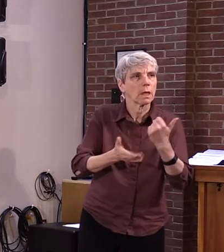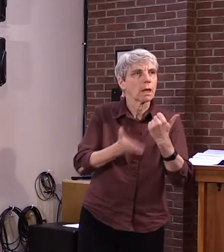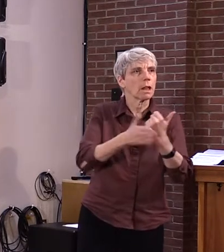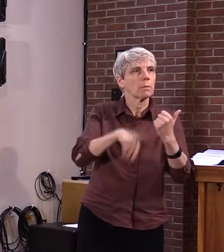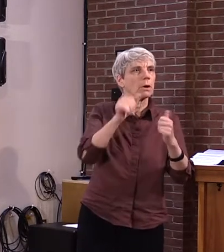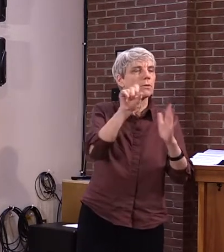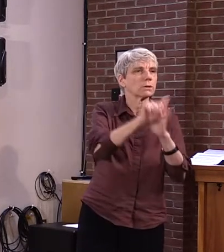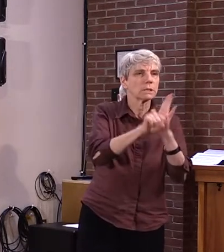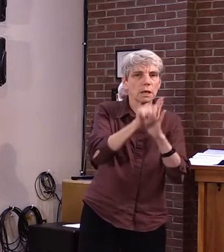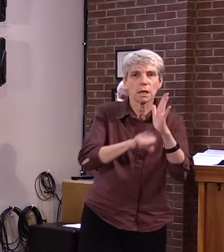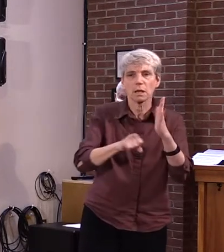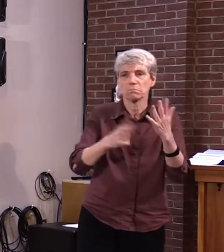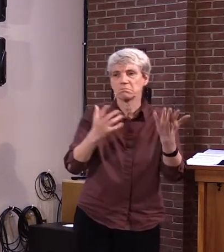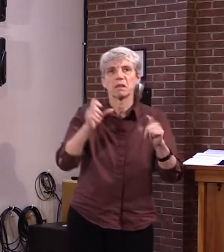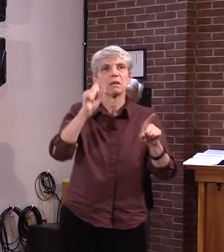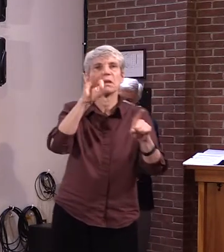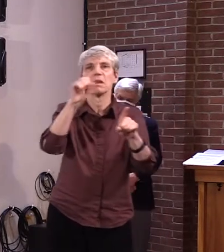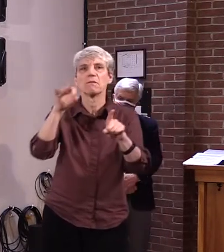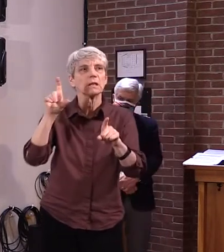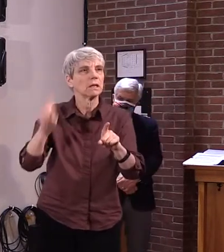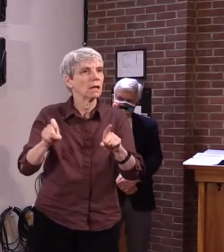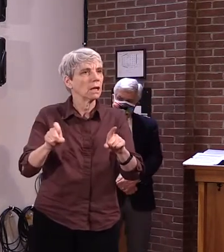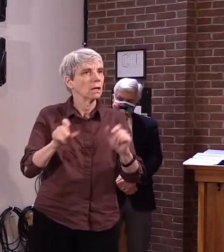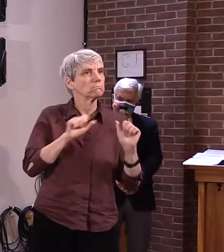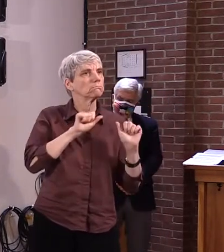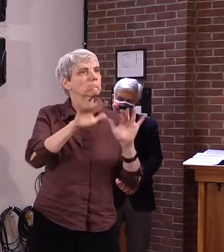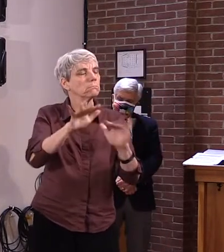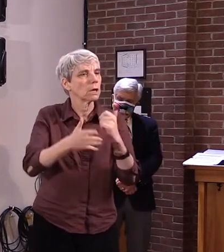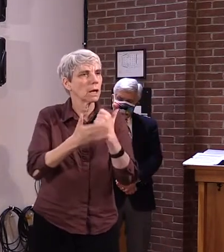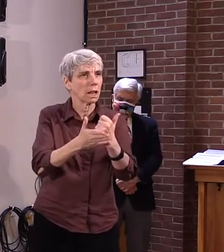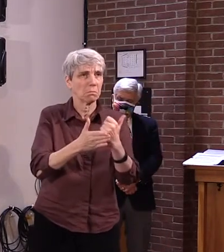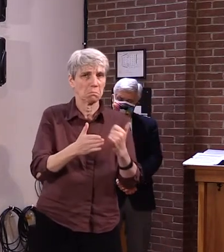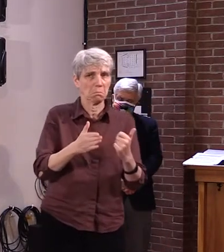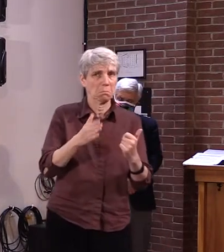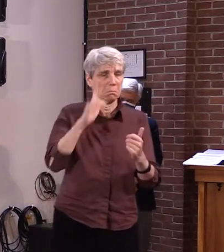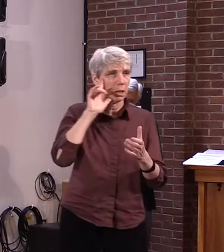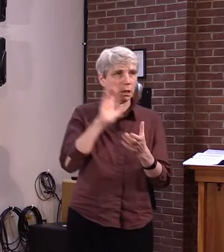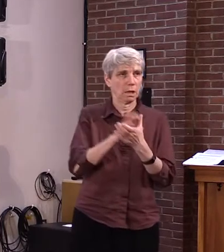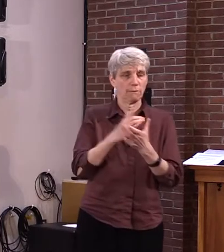any that we have followed up on or we have been able to commit to.